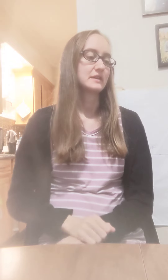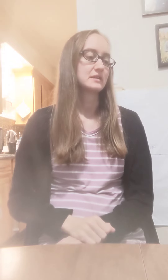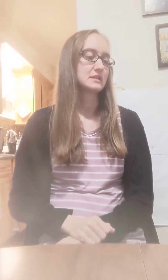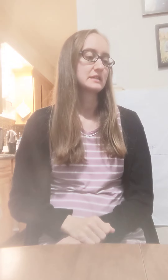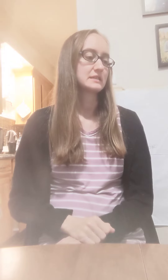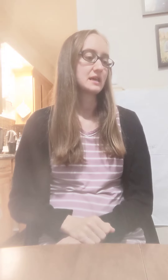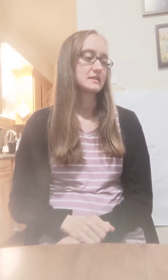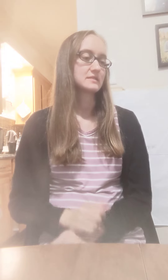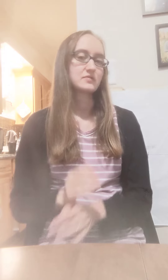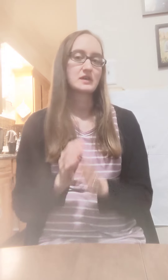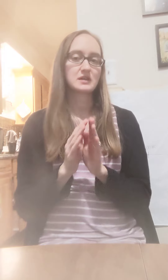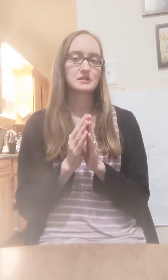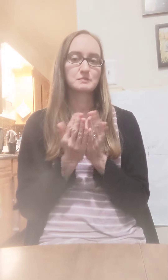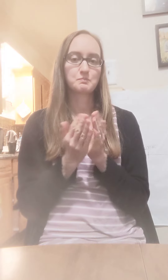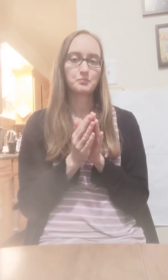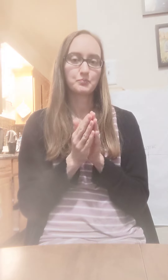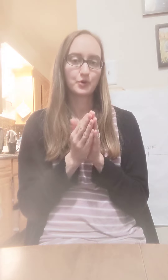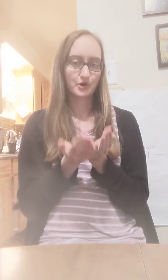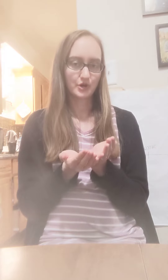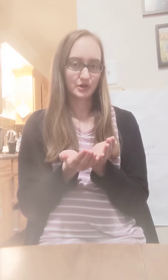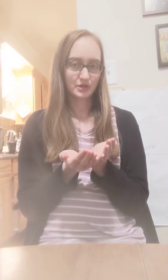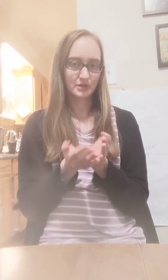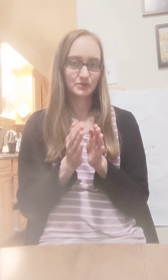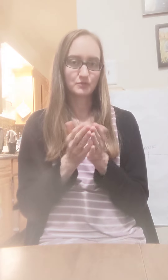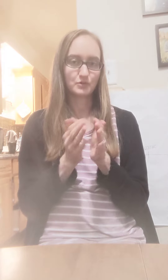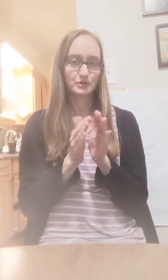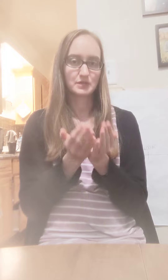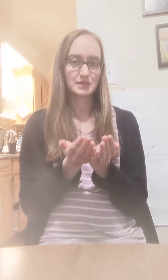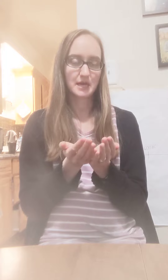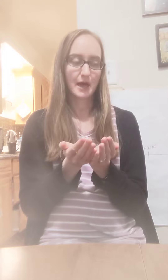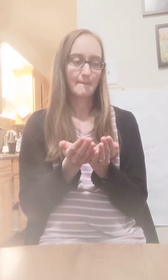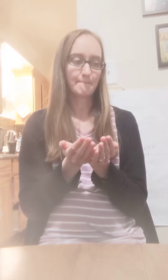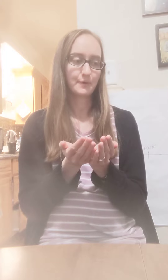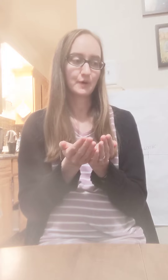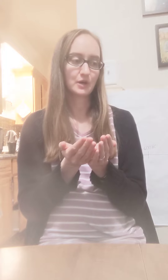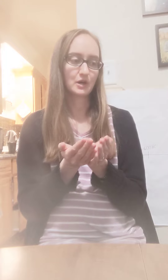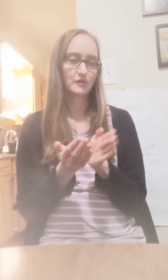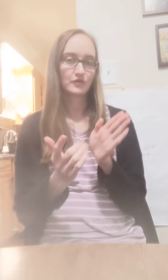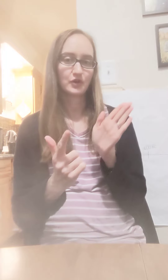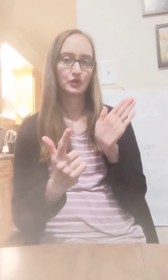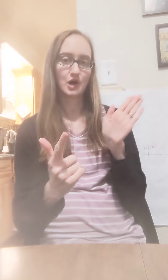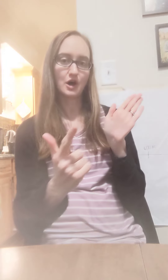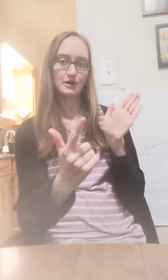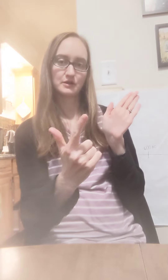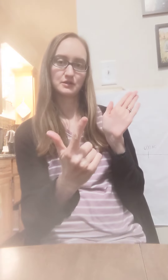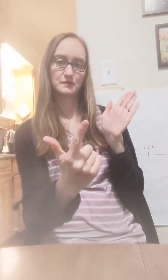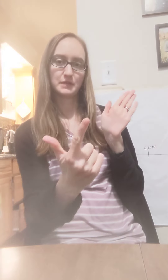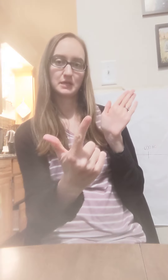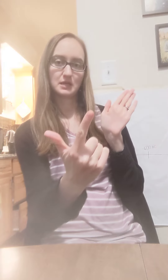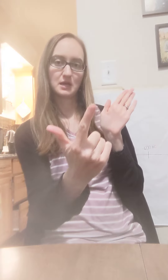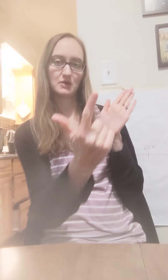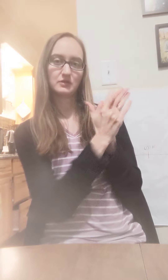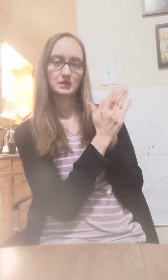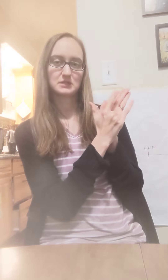then it says this book, so books like that, book of the law, so make an L and